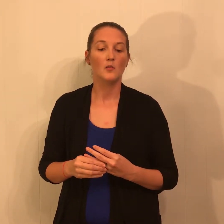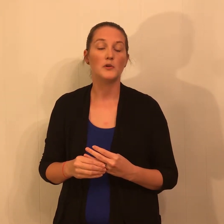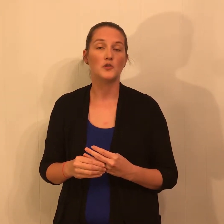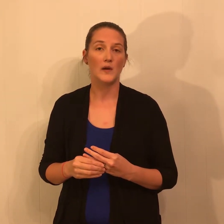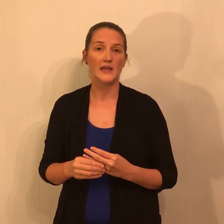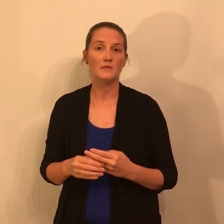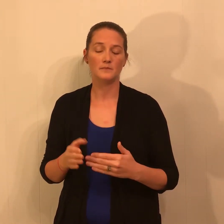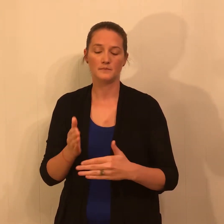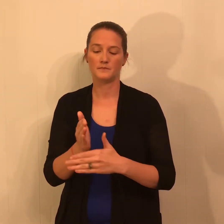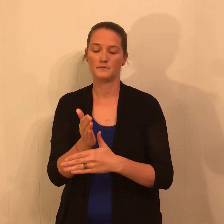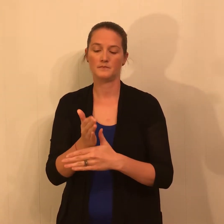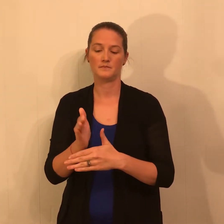Between.